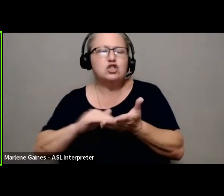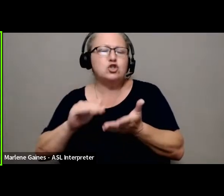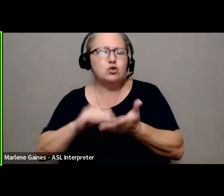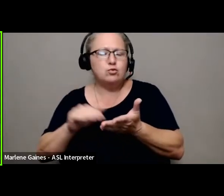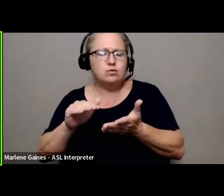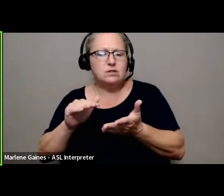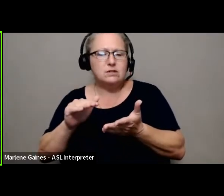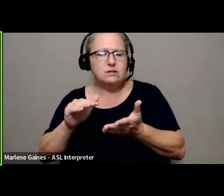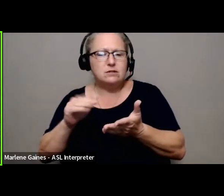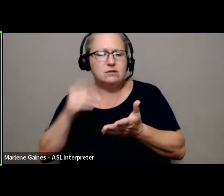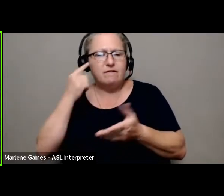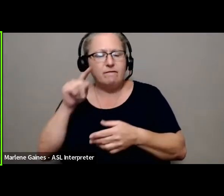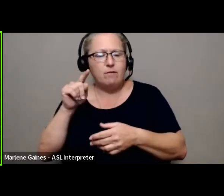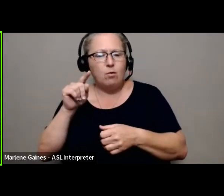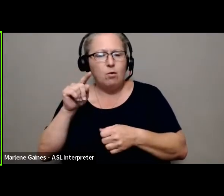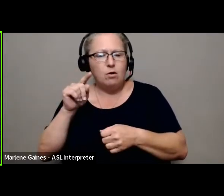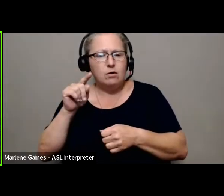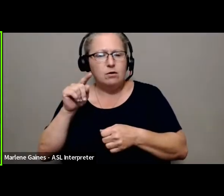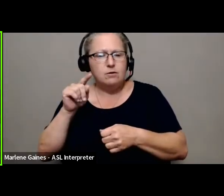excuse for